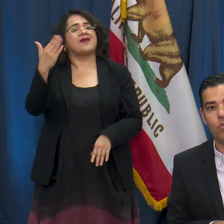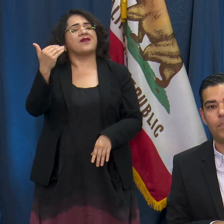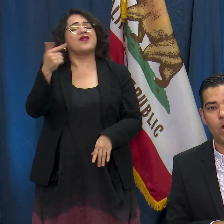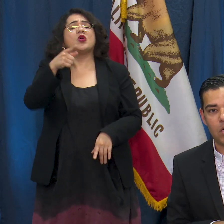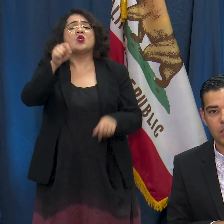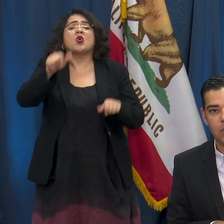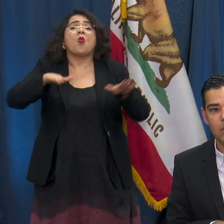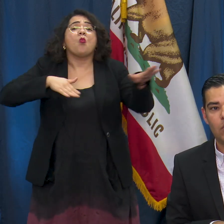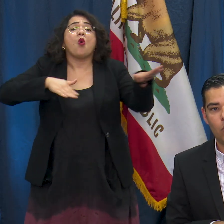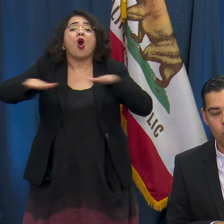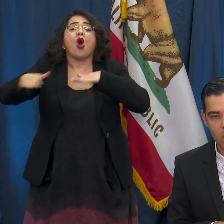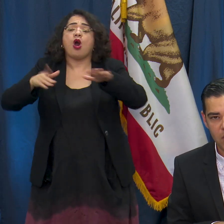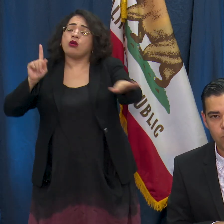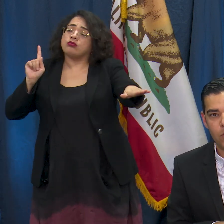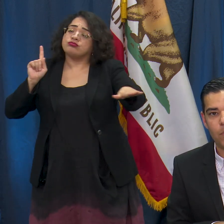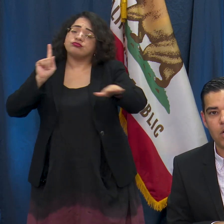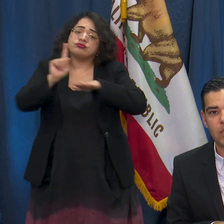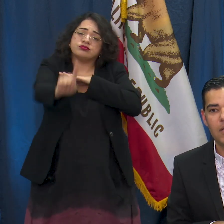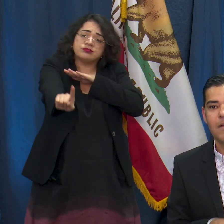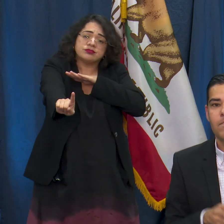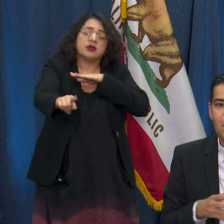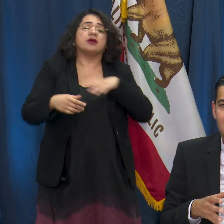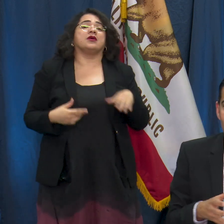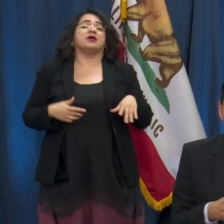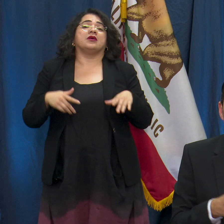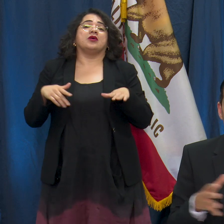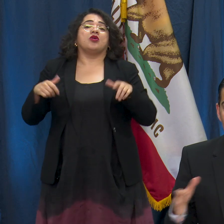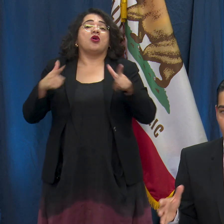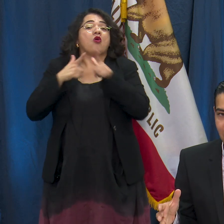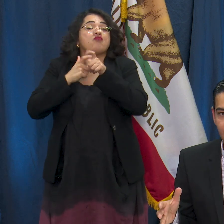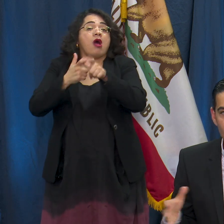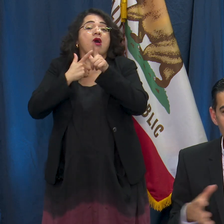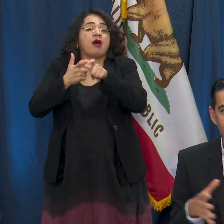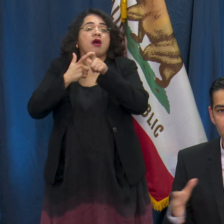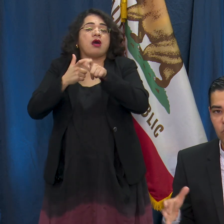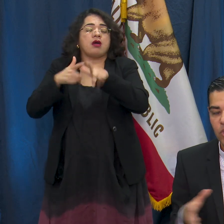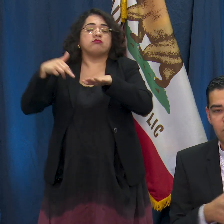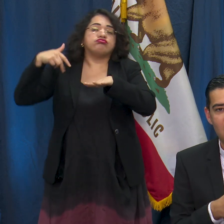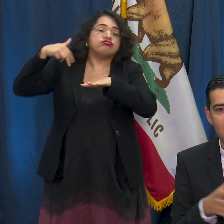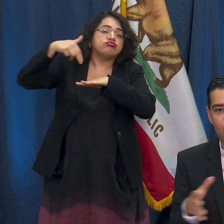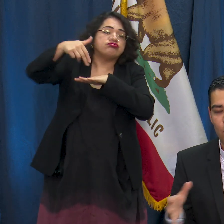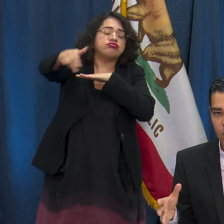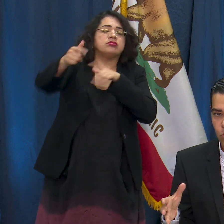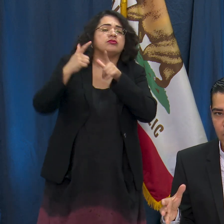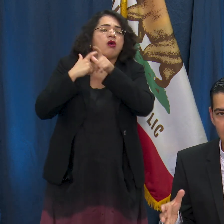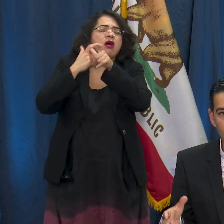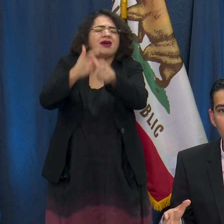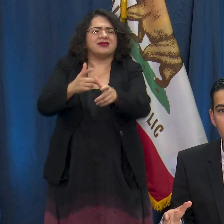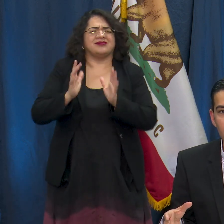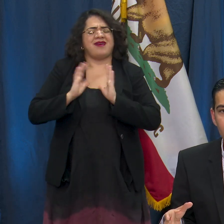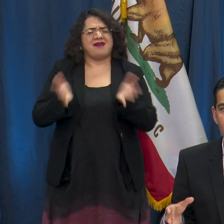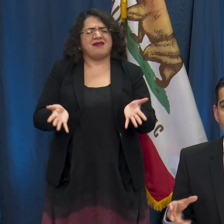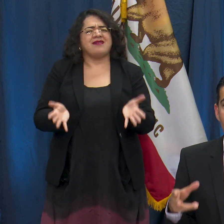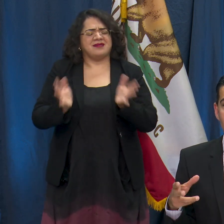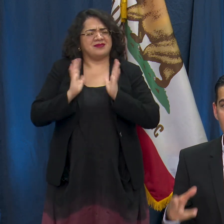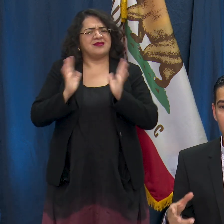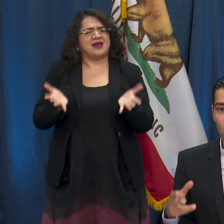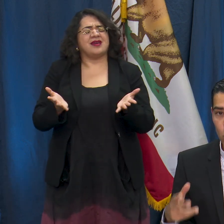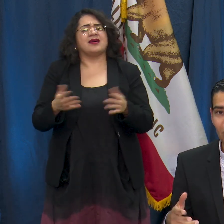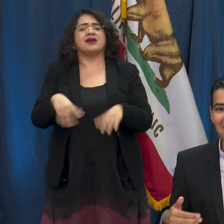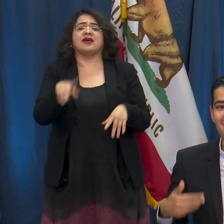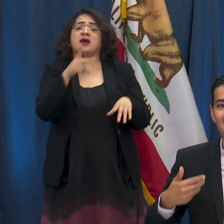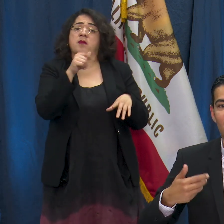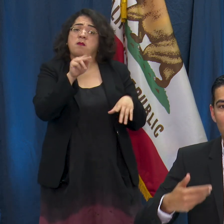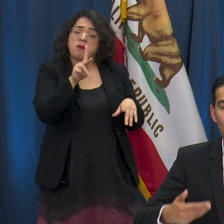walking through the park or running through the park. That means that parking lots at beaches and our parks remain closed. That means